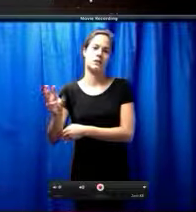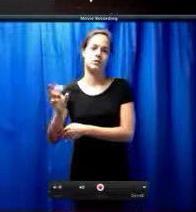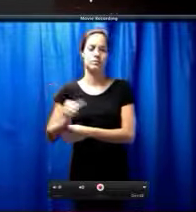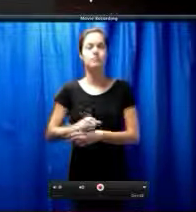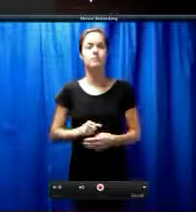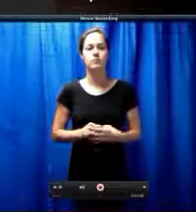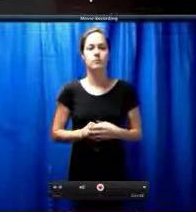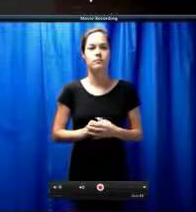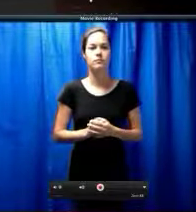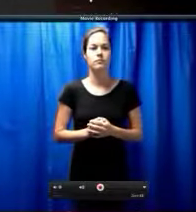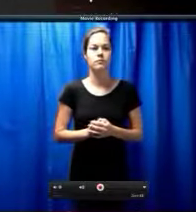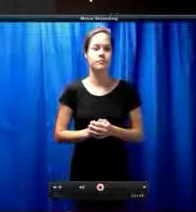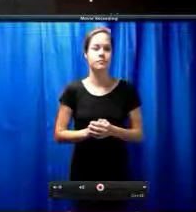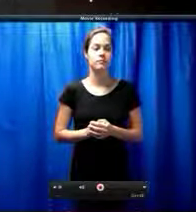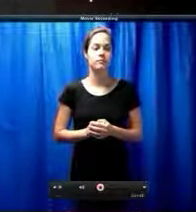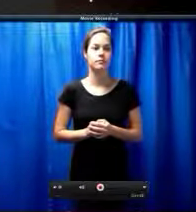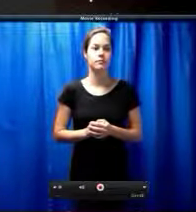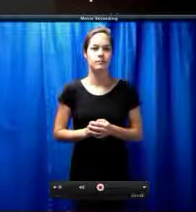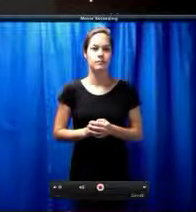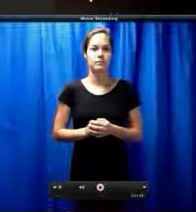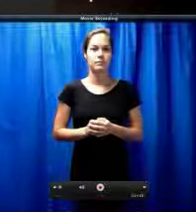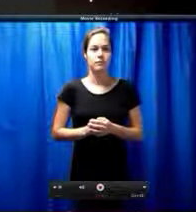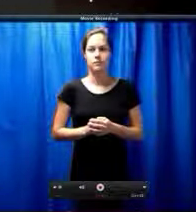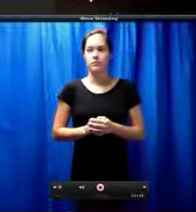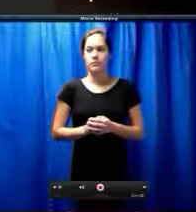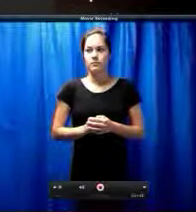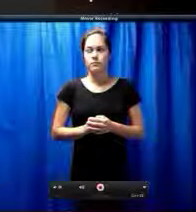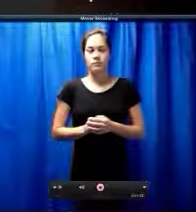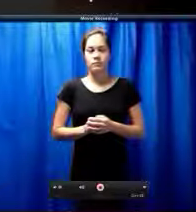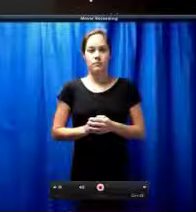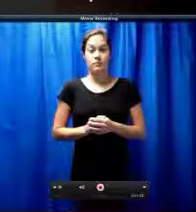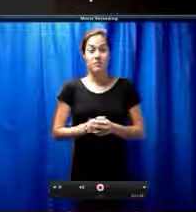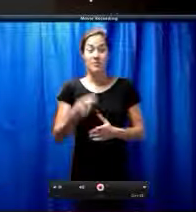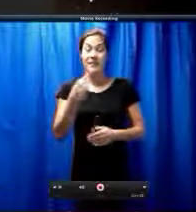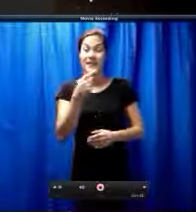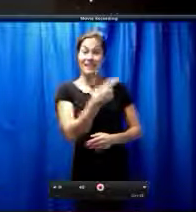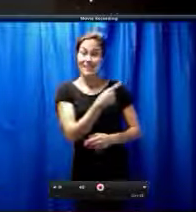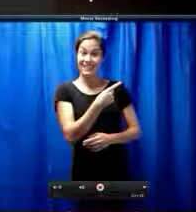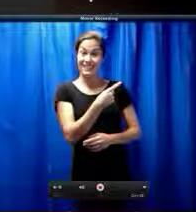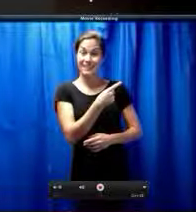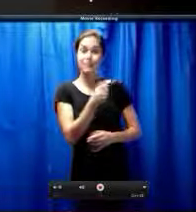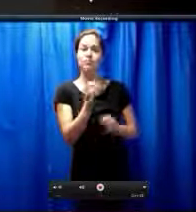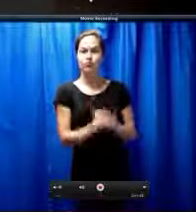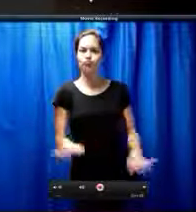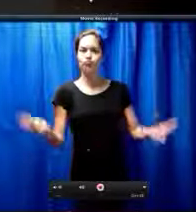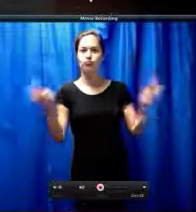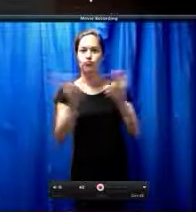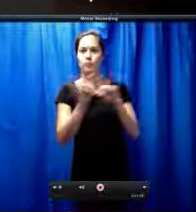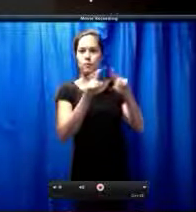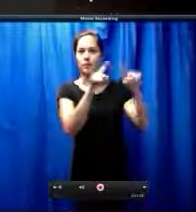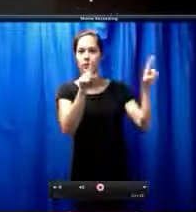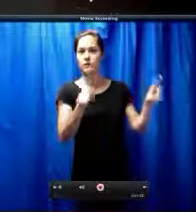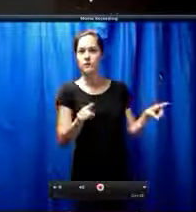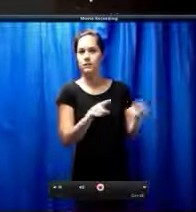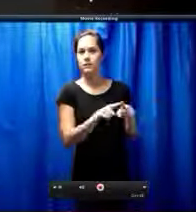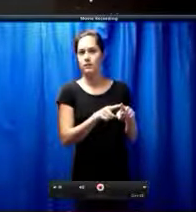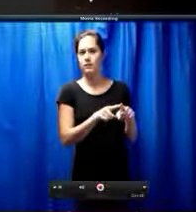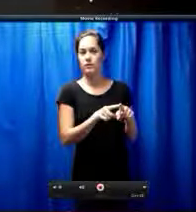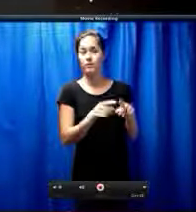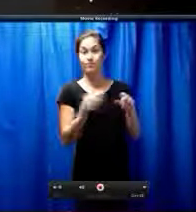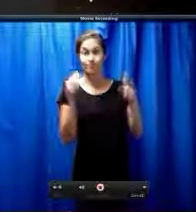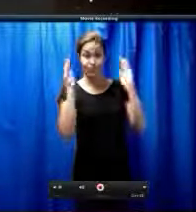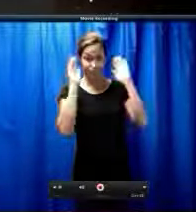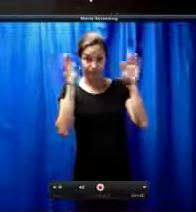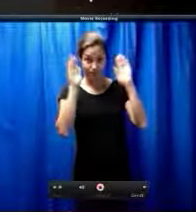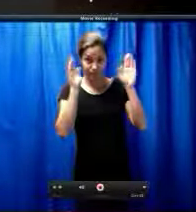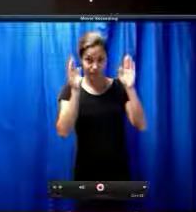very present to that. Now, this is a very important slide, guys, and I want you to pay attention to this because when an oral